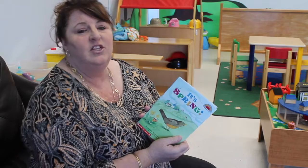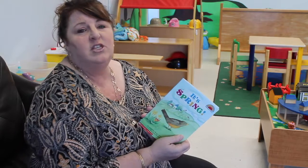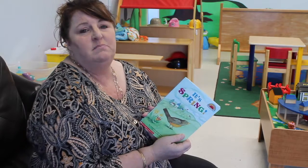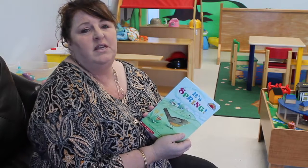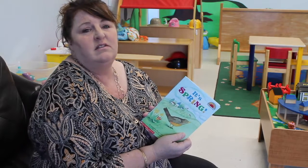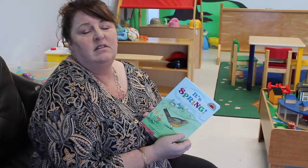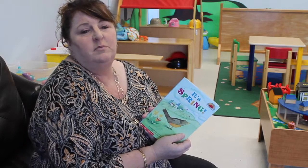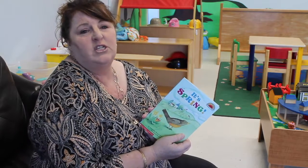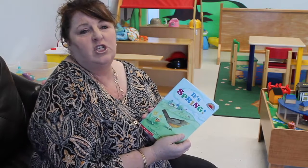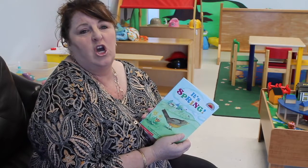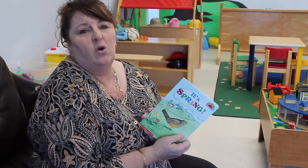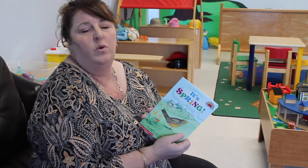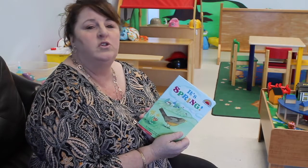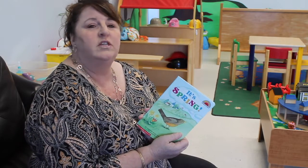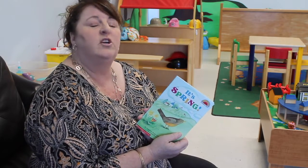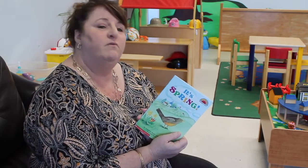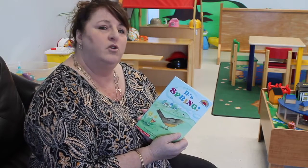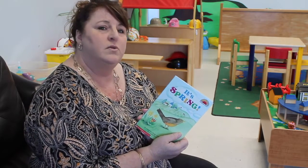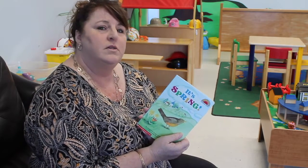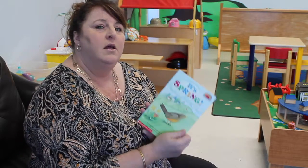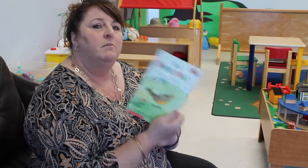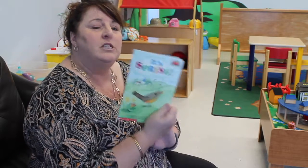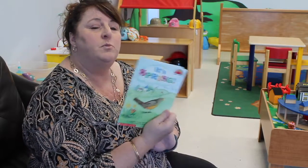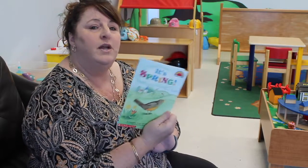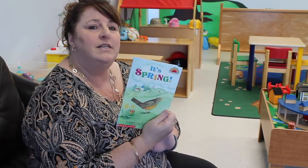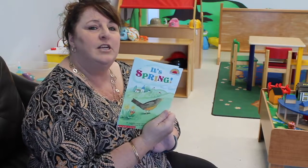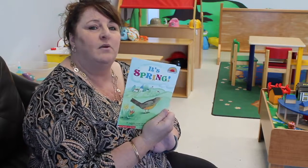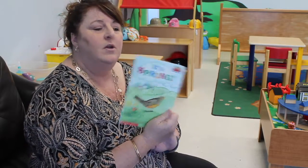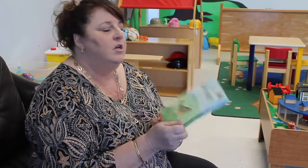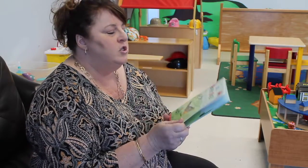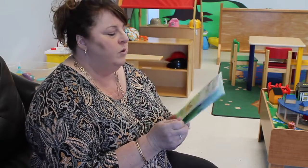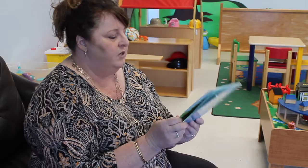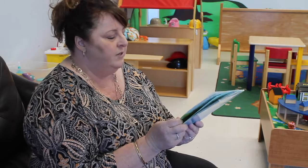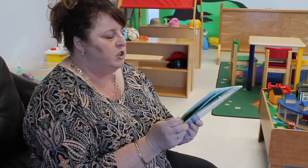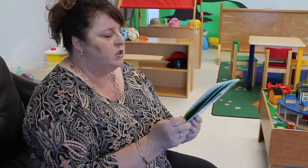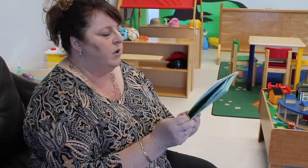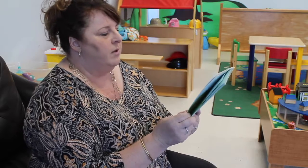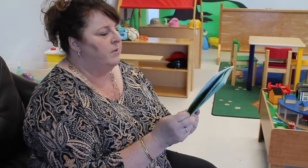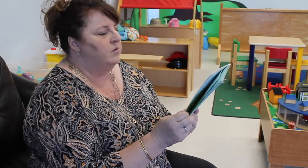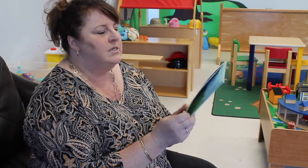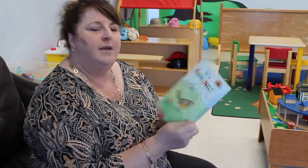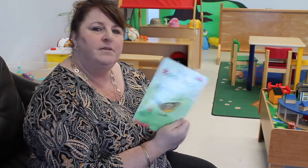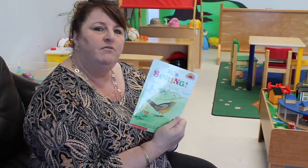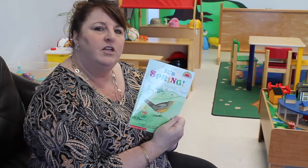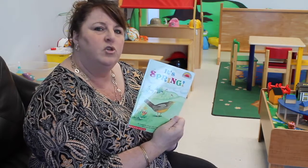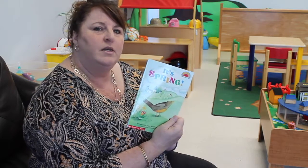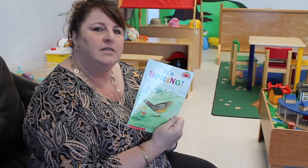just means it's a little bit of snow. Winter's a little confused. But spring is here. So we're going to read a story about the types of things you can